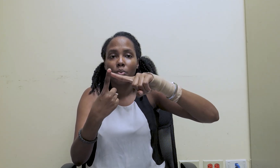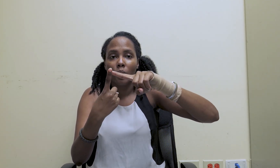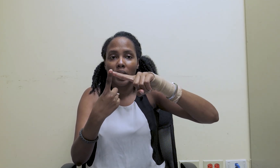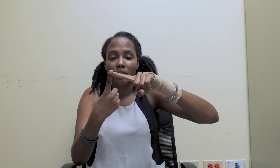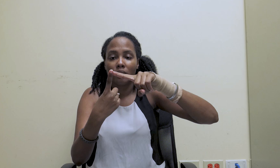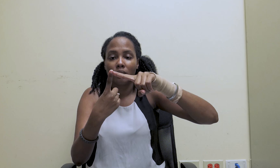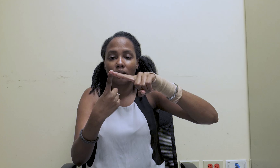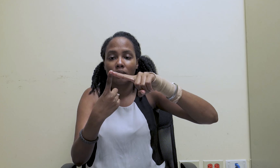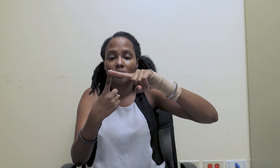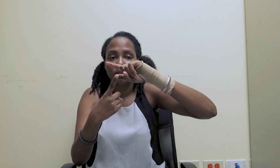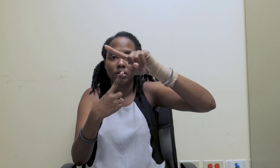When